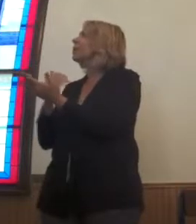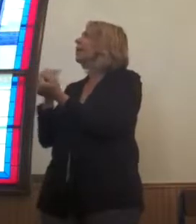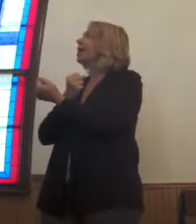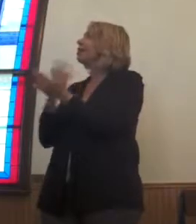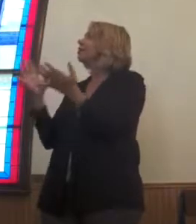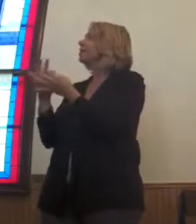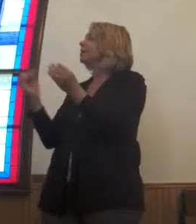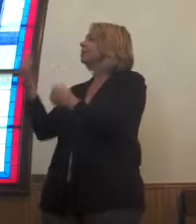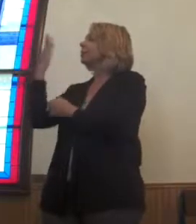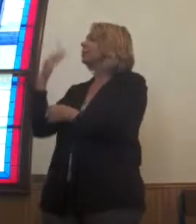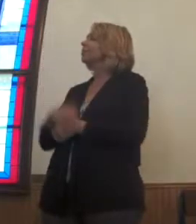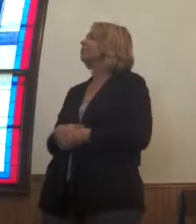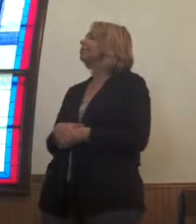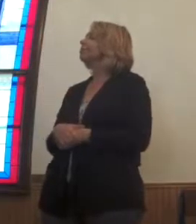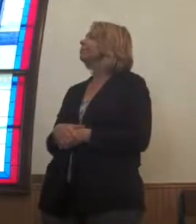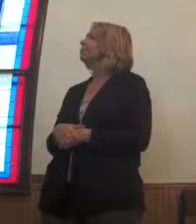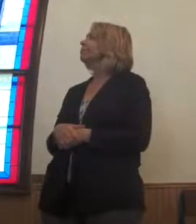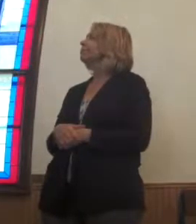this morning.